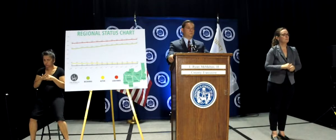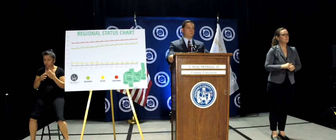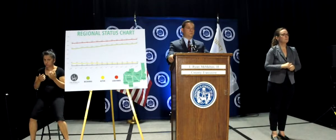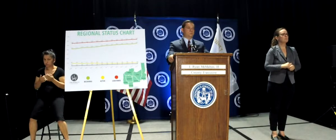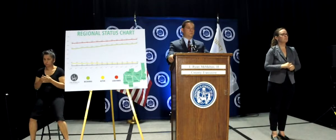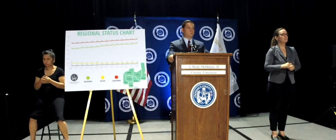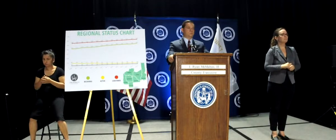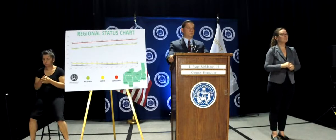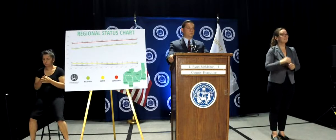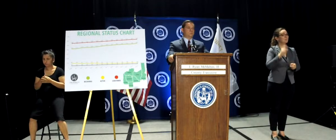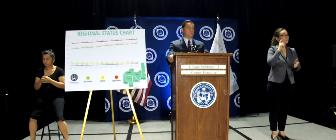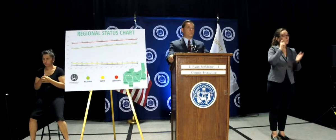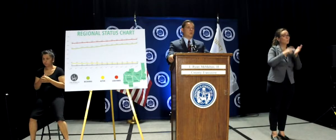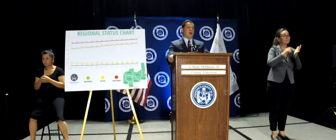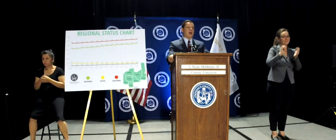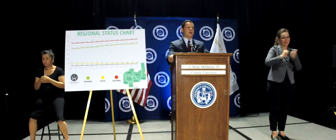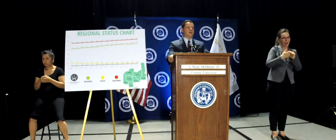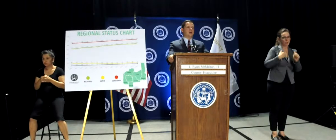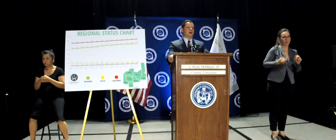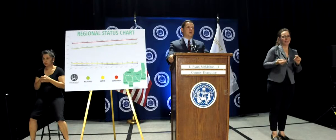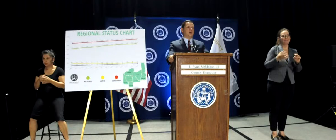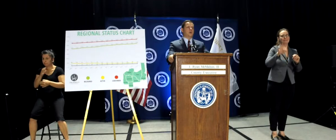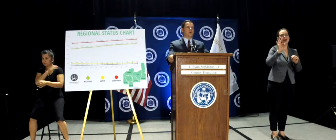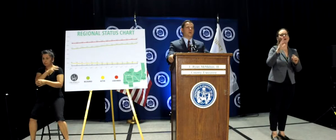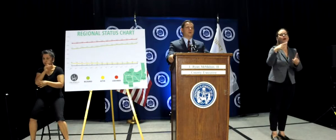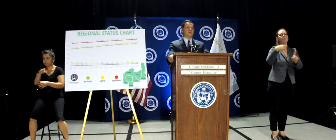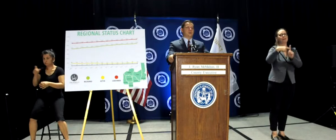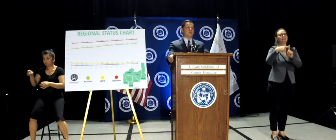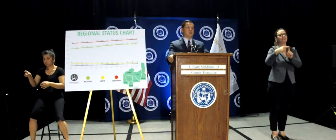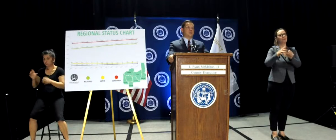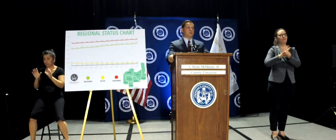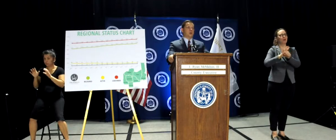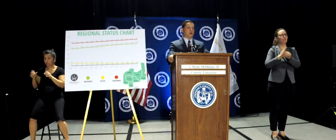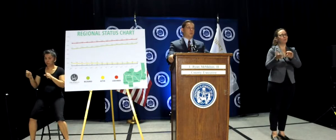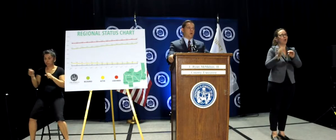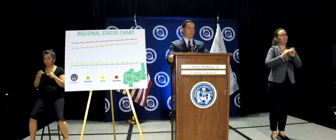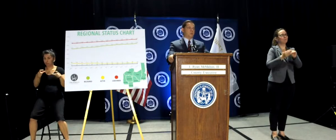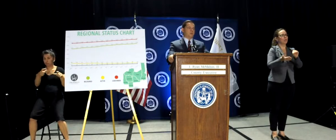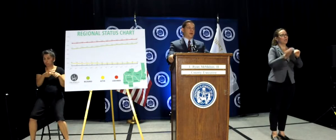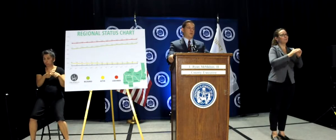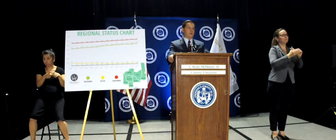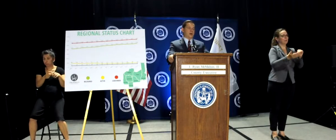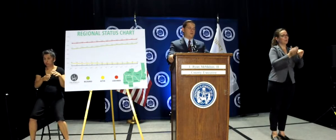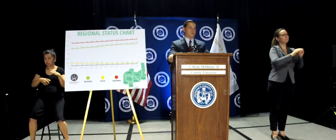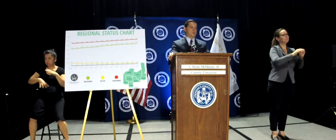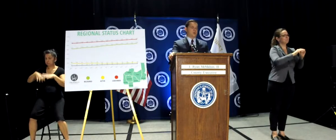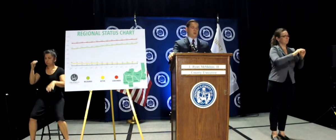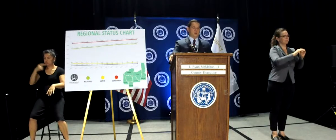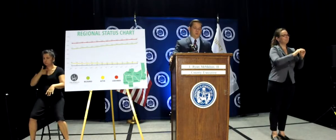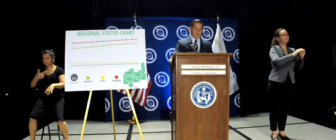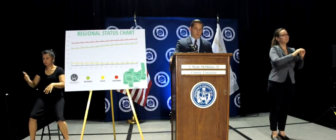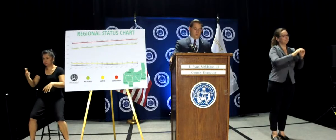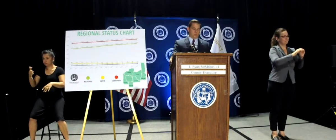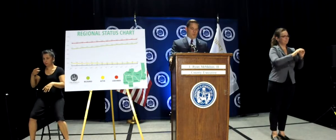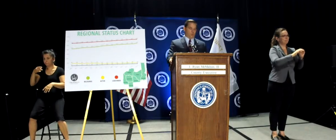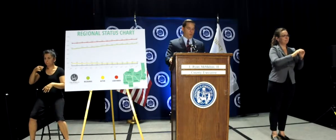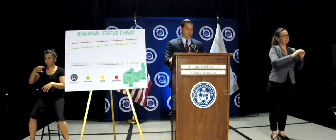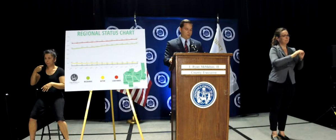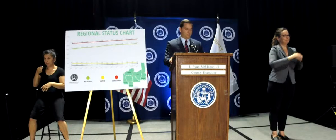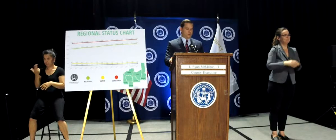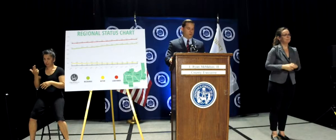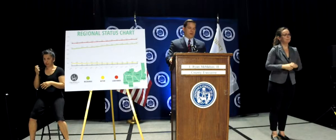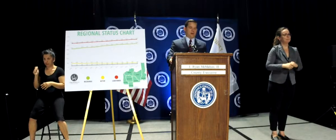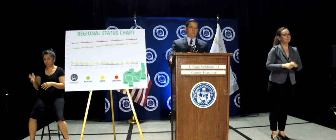out of anyone breaking quarantine? I don't know where the investigation is with our law department with that. We have